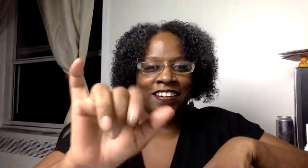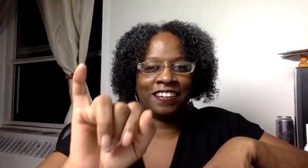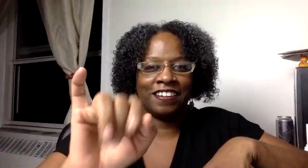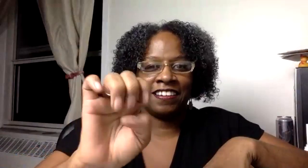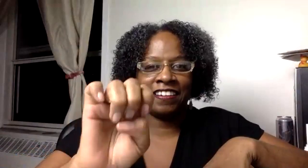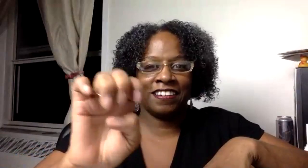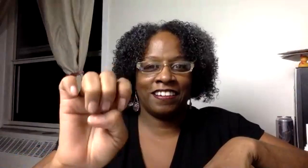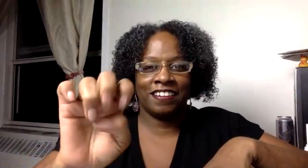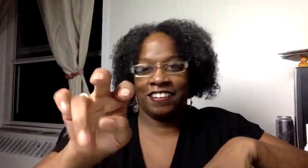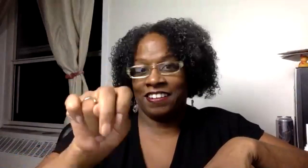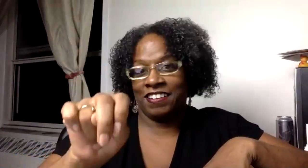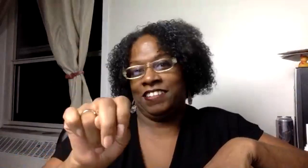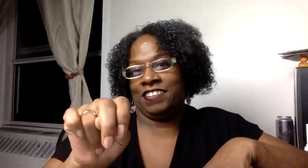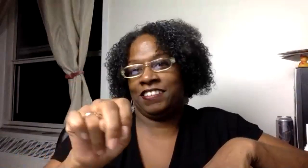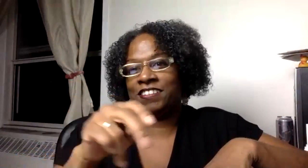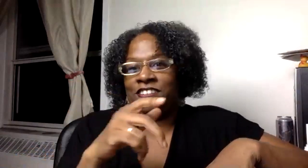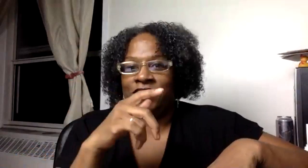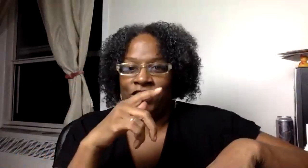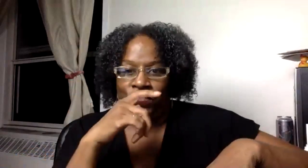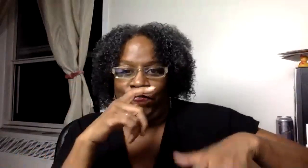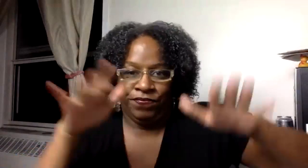Marcelette's saying now we're going to turn it over to Eileen.